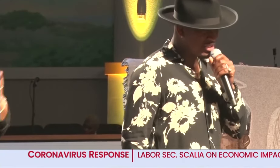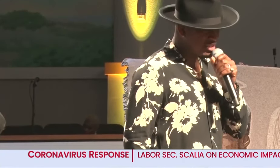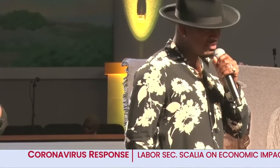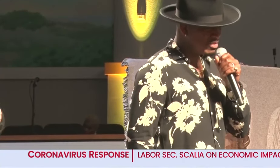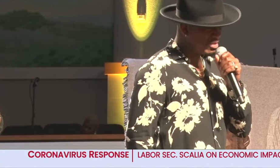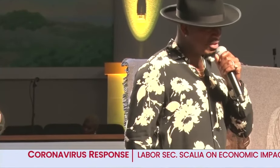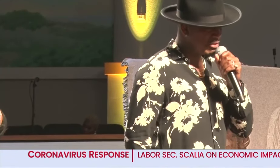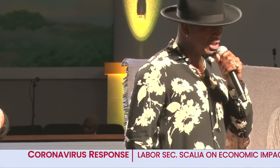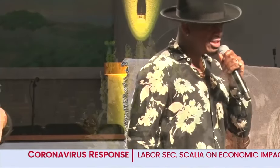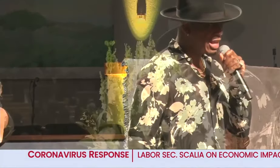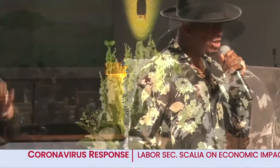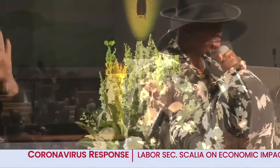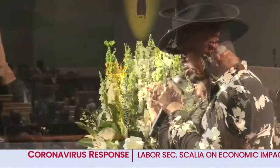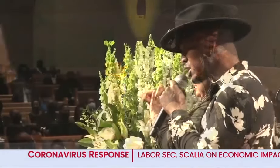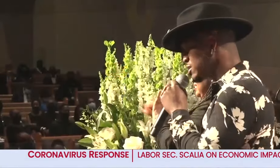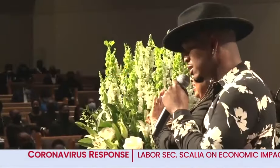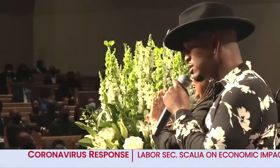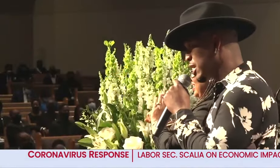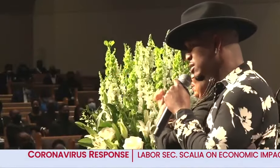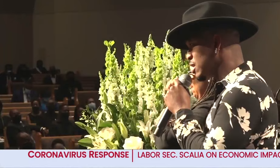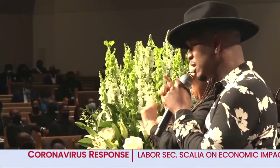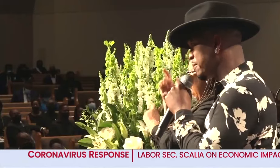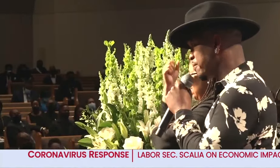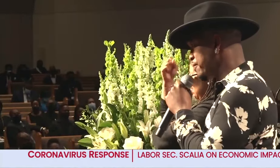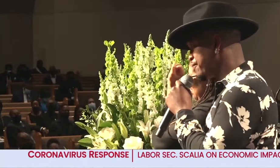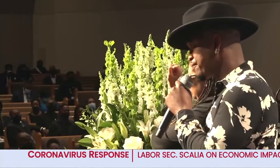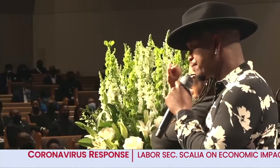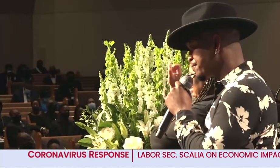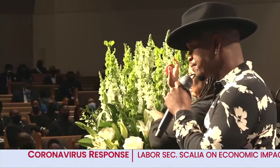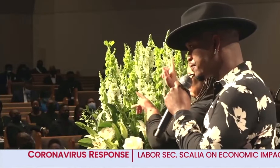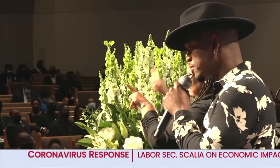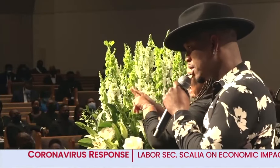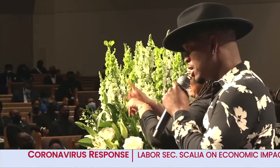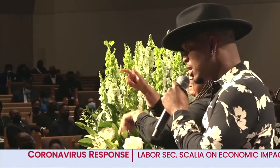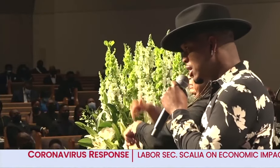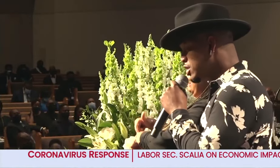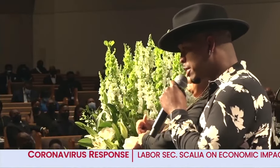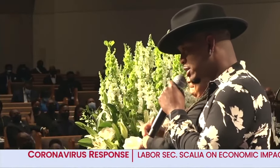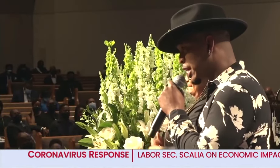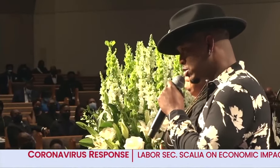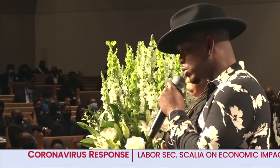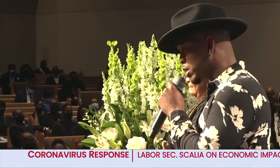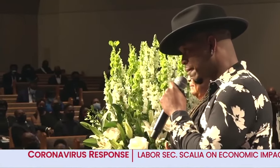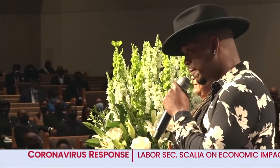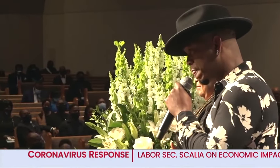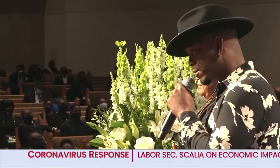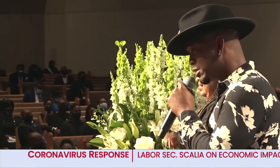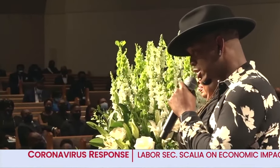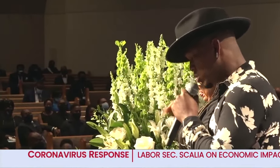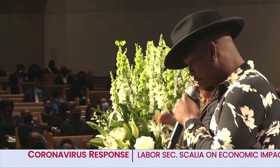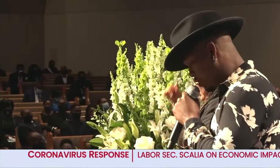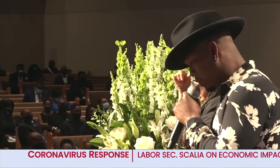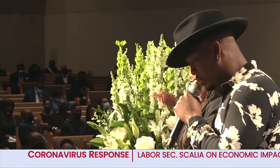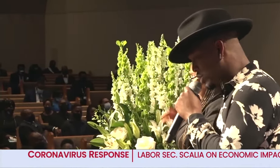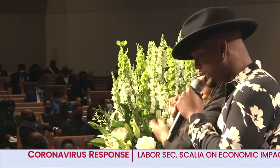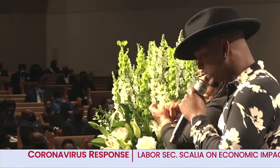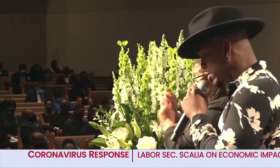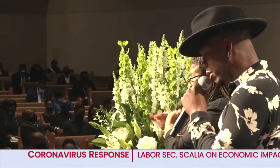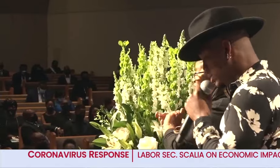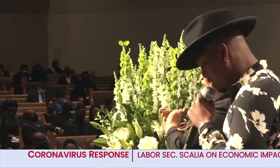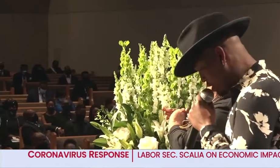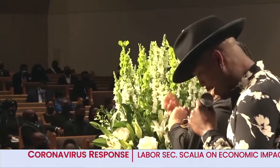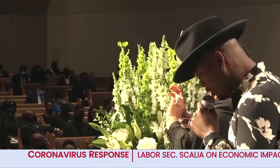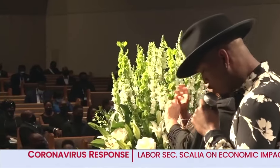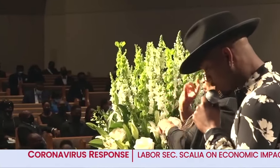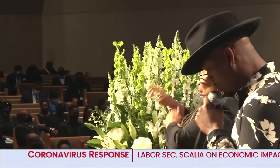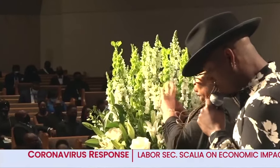50 states, 50 states all protesting at the same time. This man changed the world. Changed the world for the better. So,